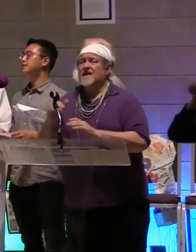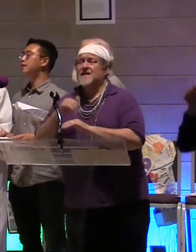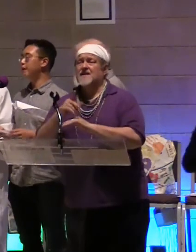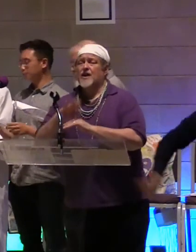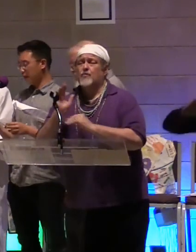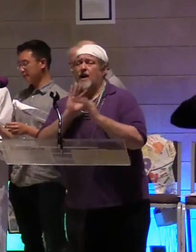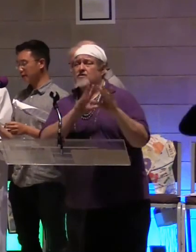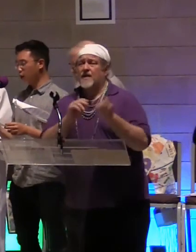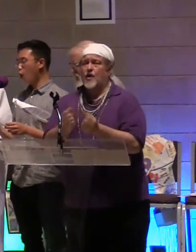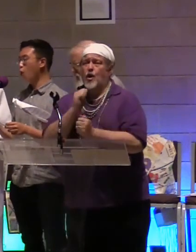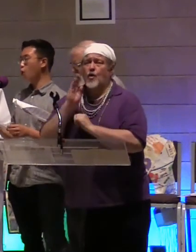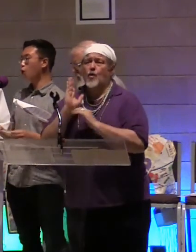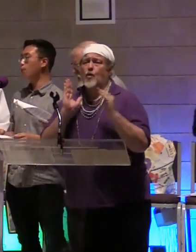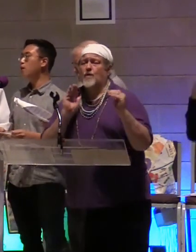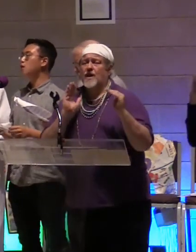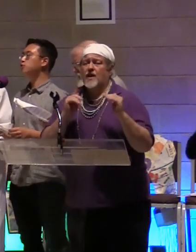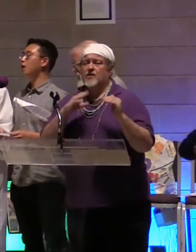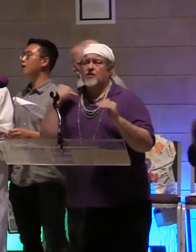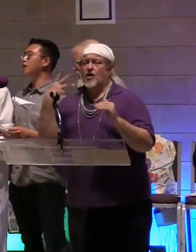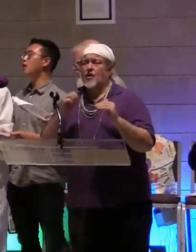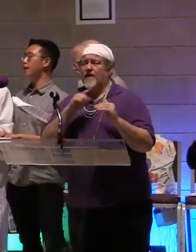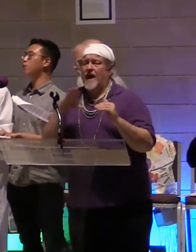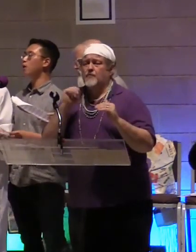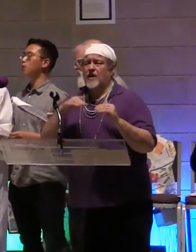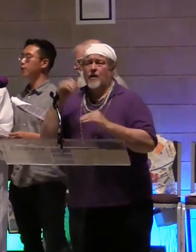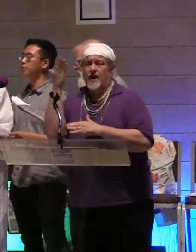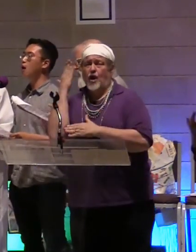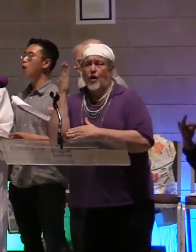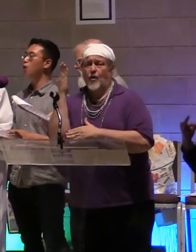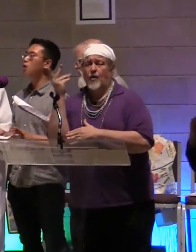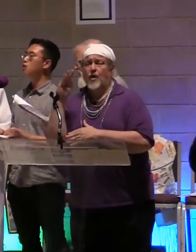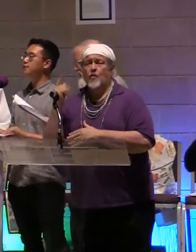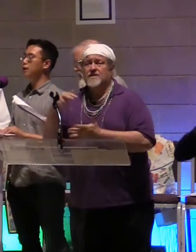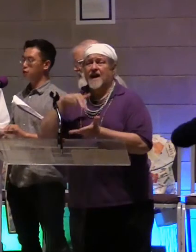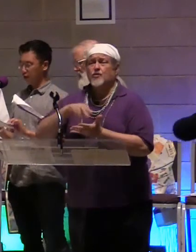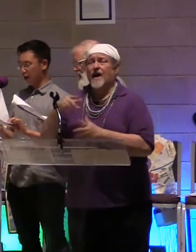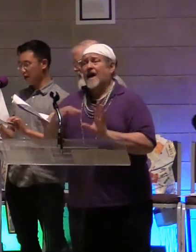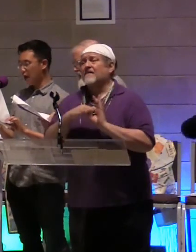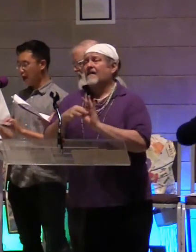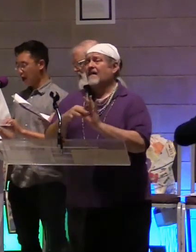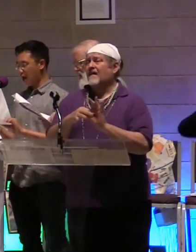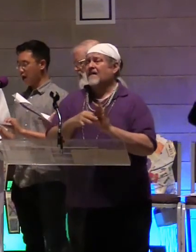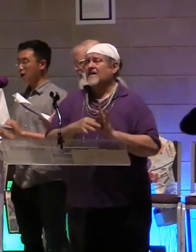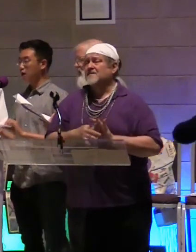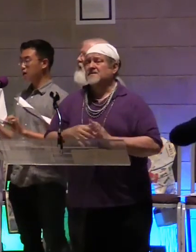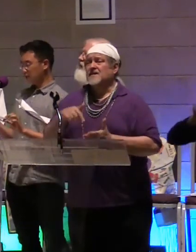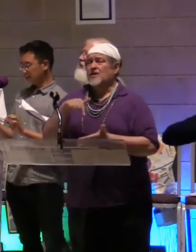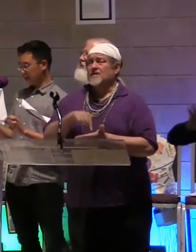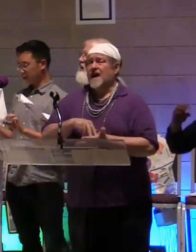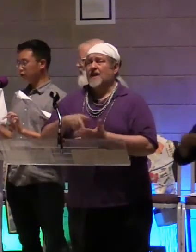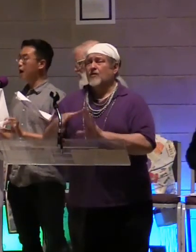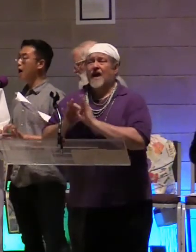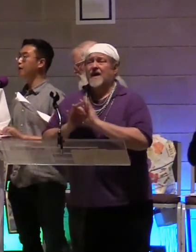united, sending prayers of hope, stronger than what we know. We stand united,